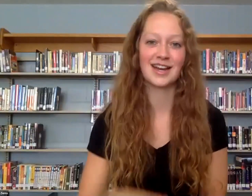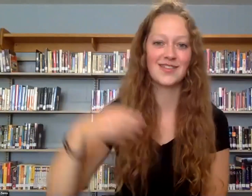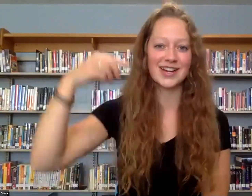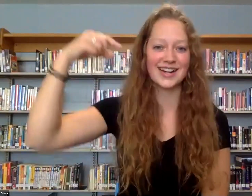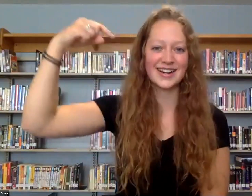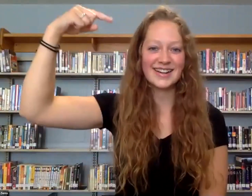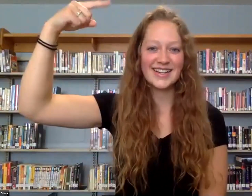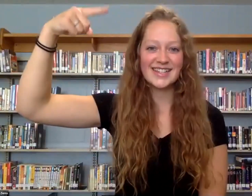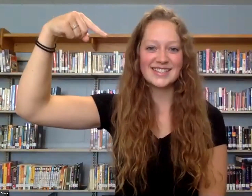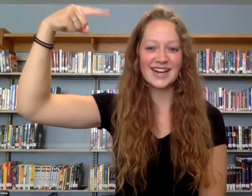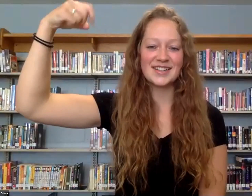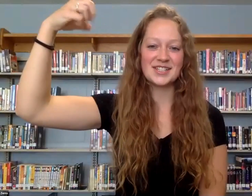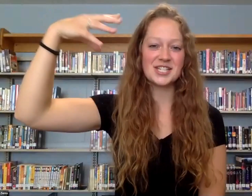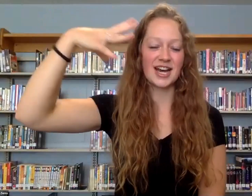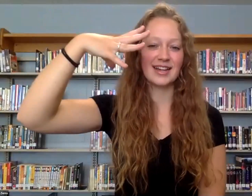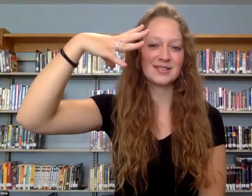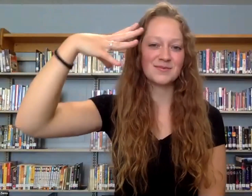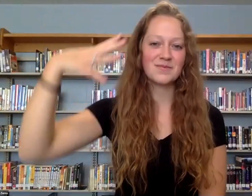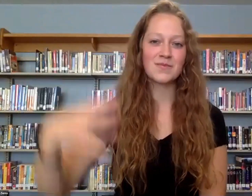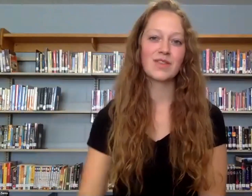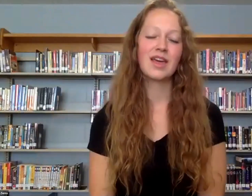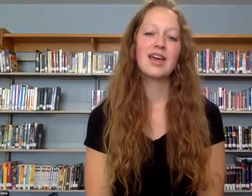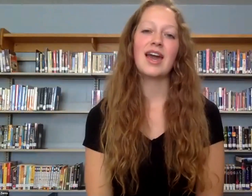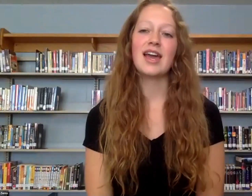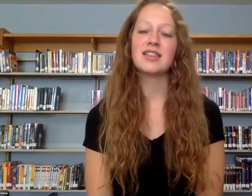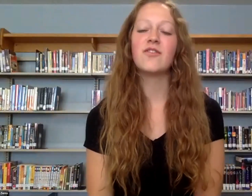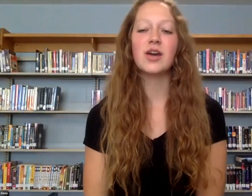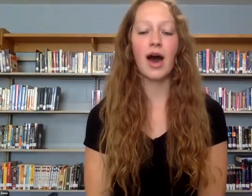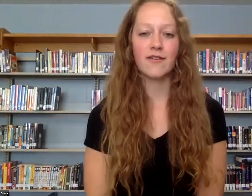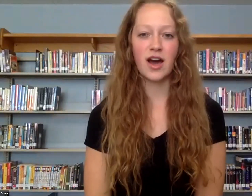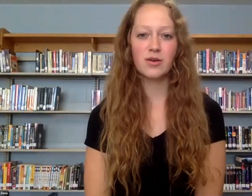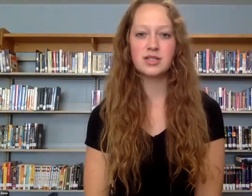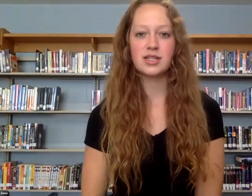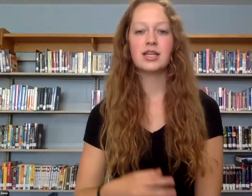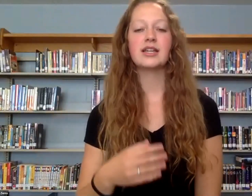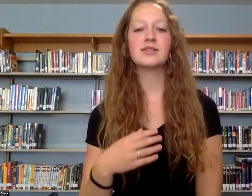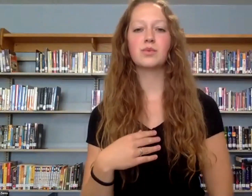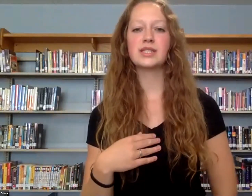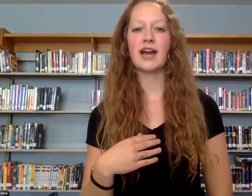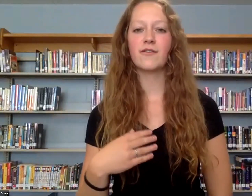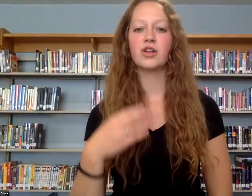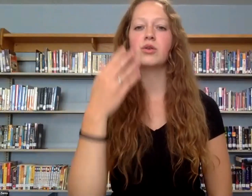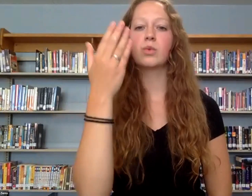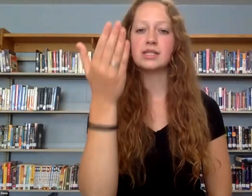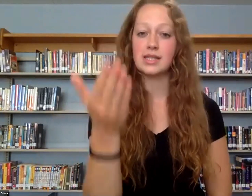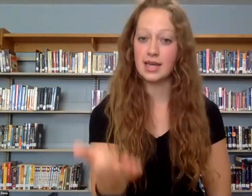ever. Sunshine. And the video I found, his sign for you was